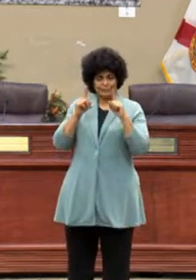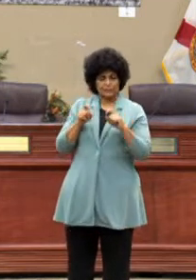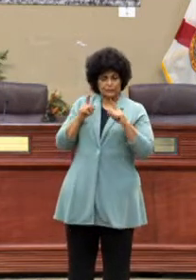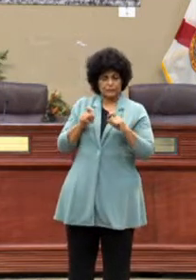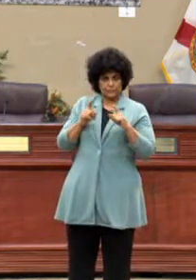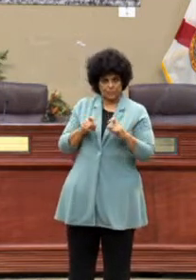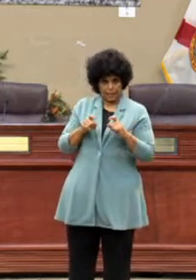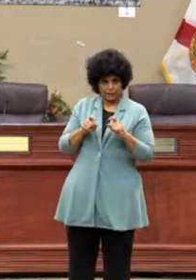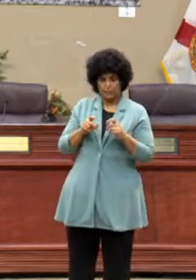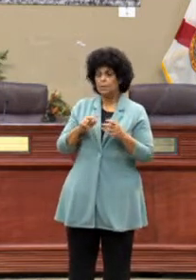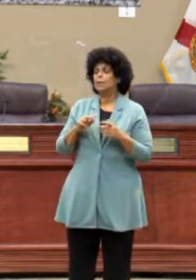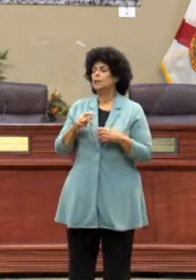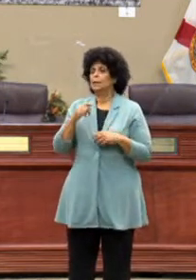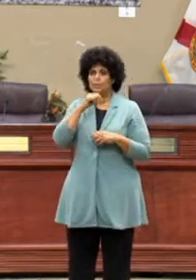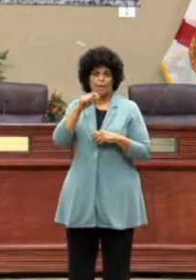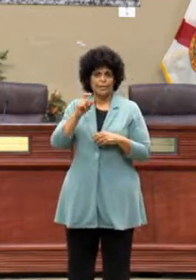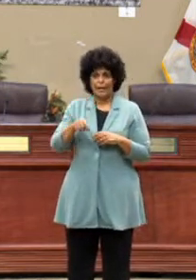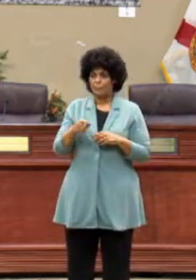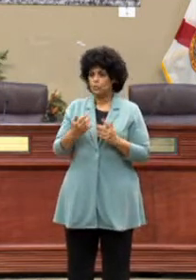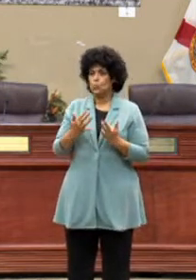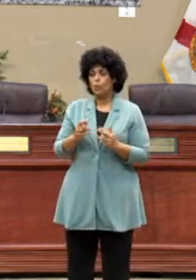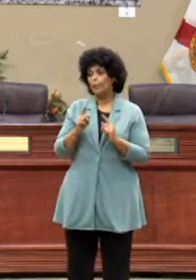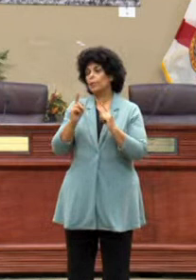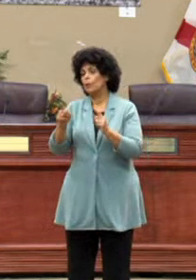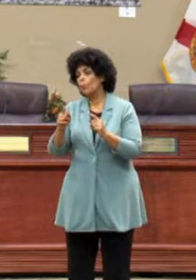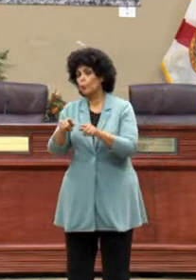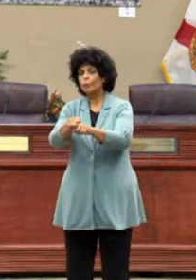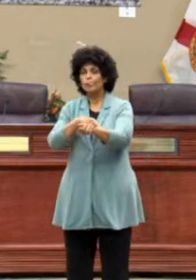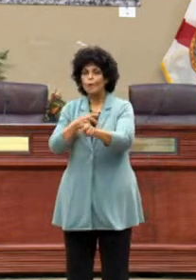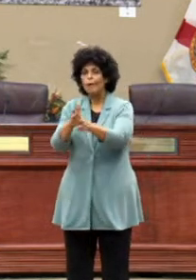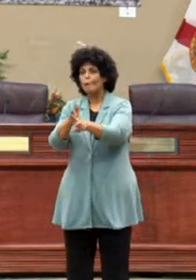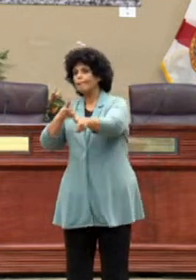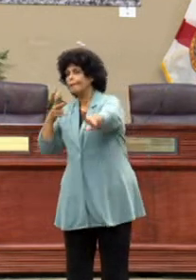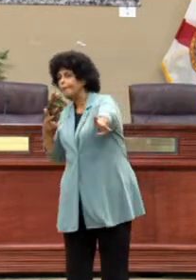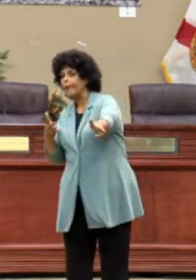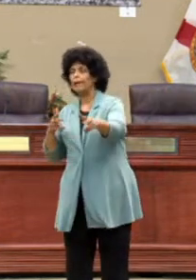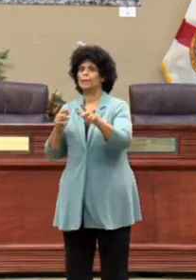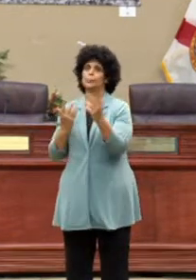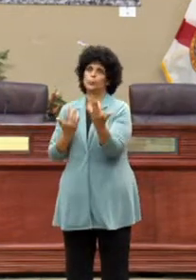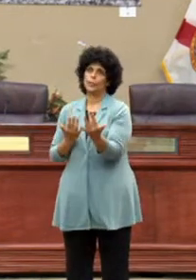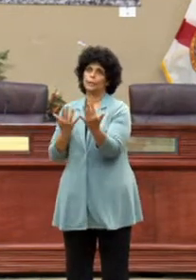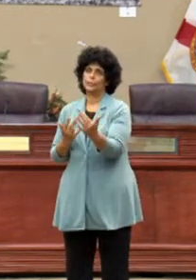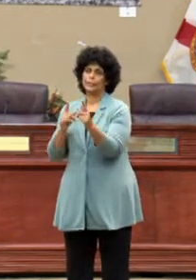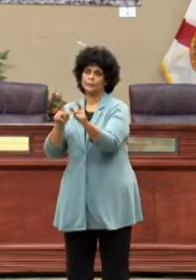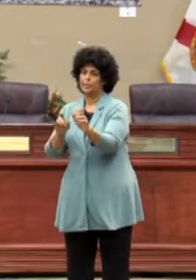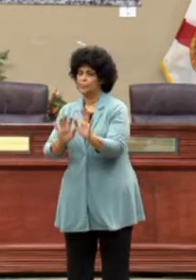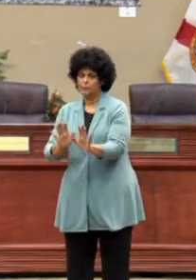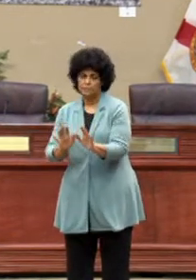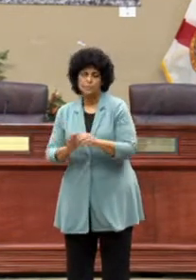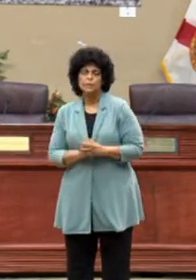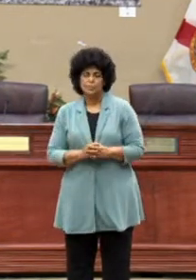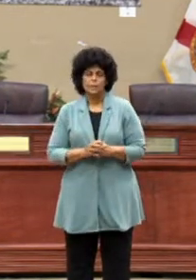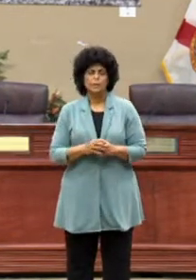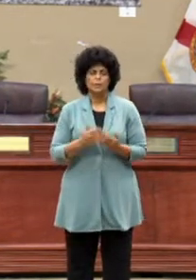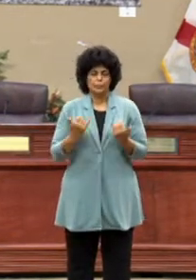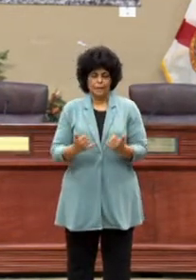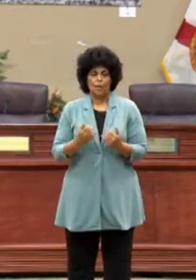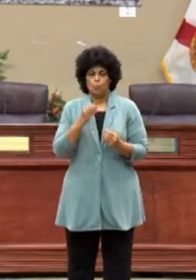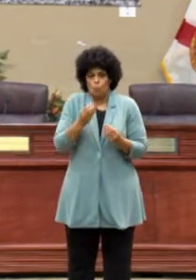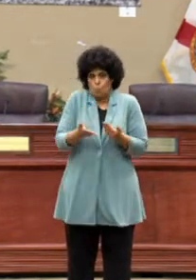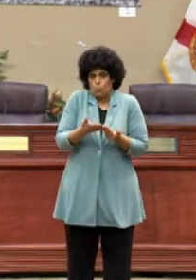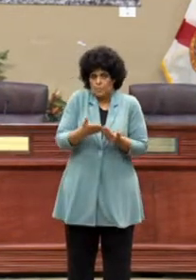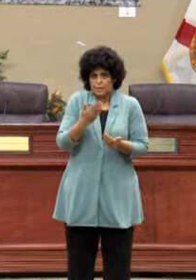lines, and their immediate families. And we next week likely will extend that somewhat to some of the other